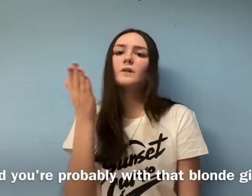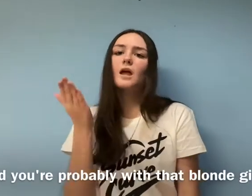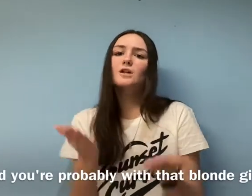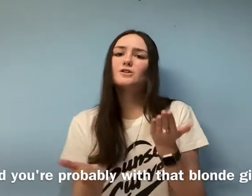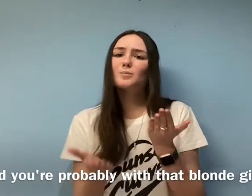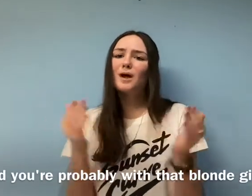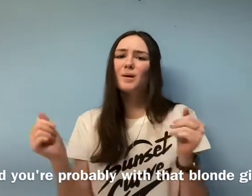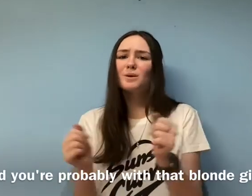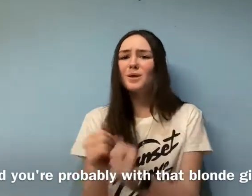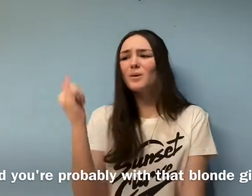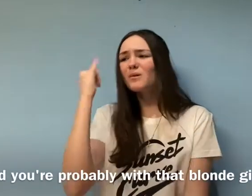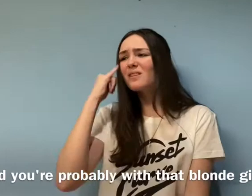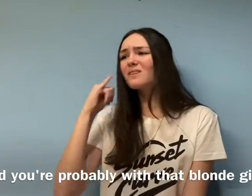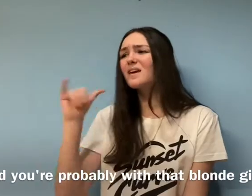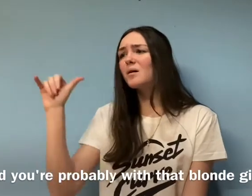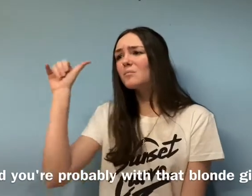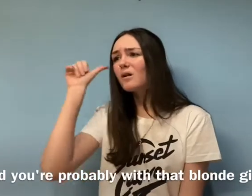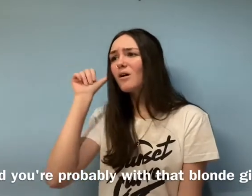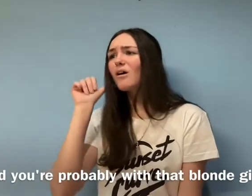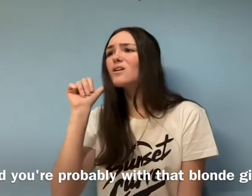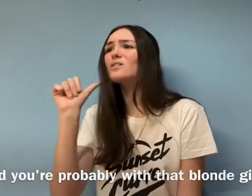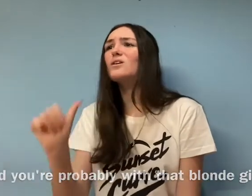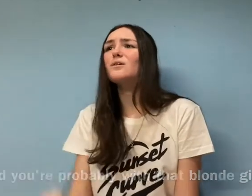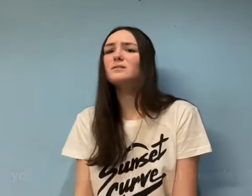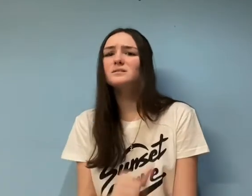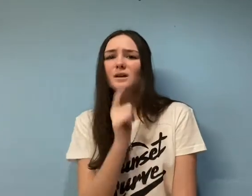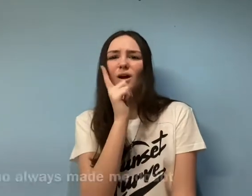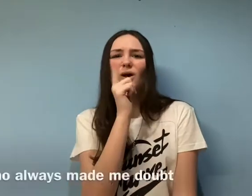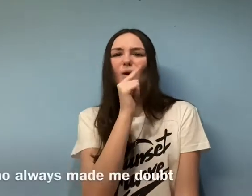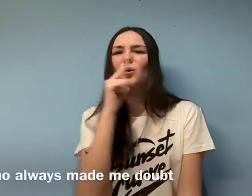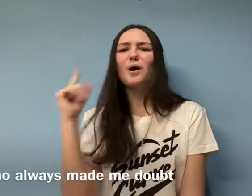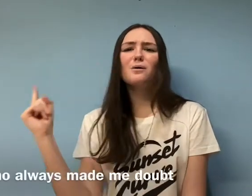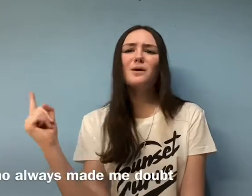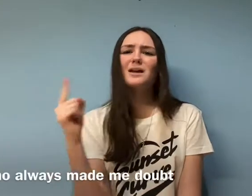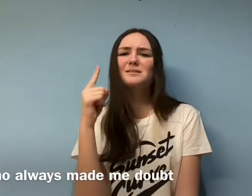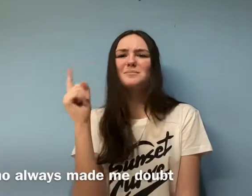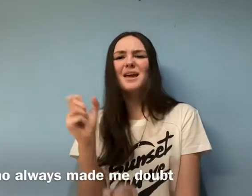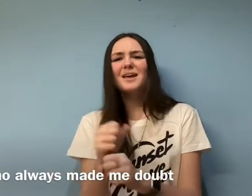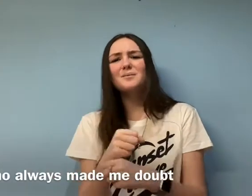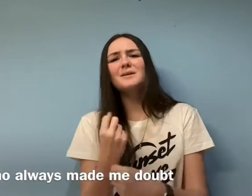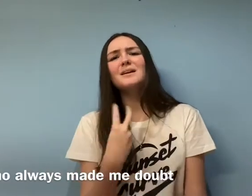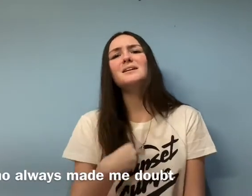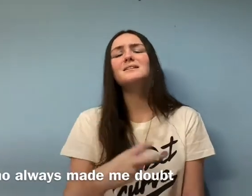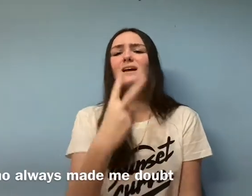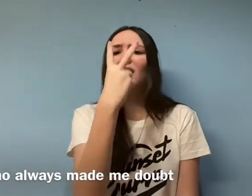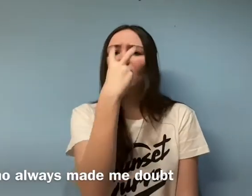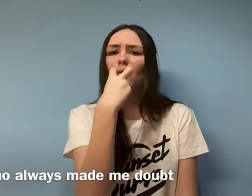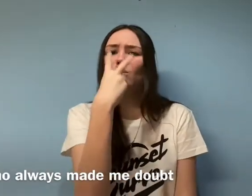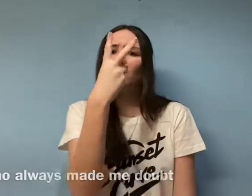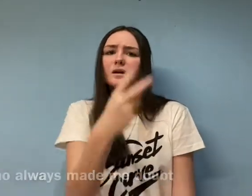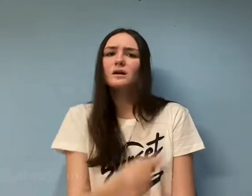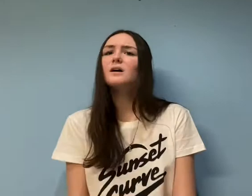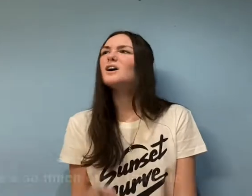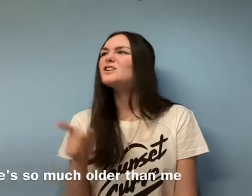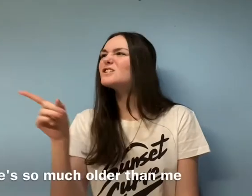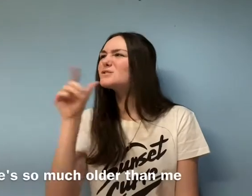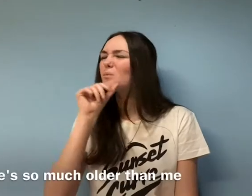And you're probably with that blonde girl who always made me doubt. She's so